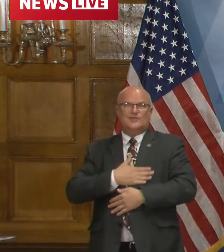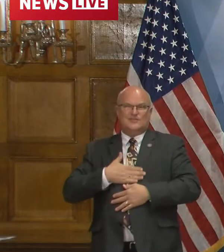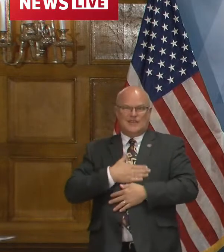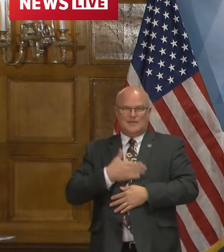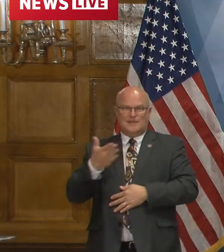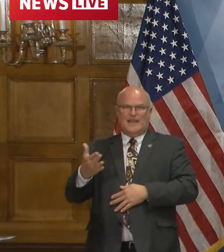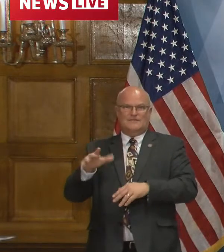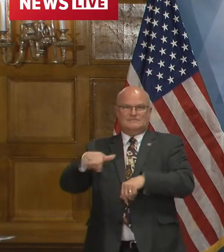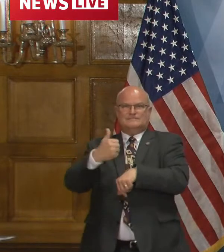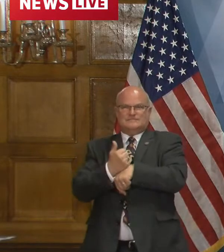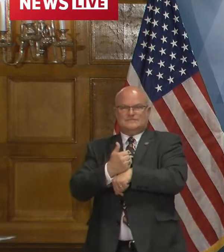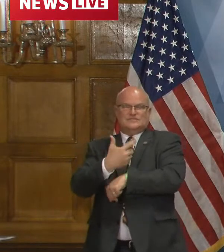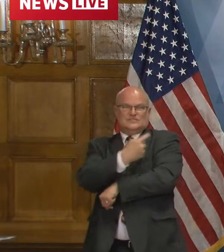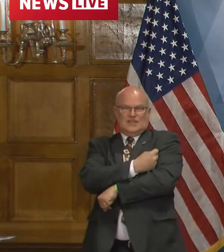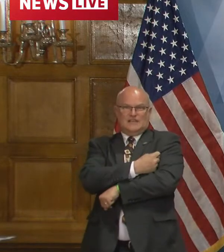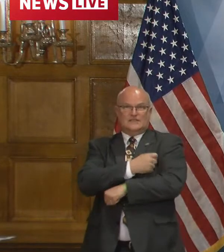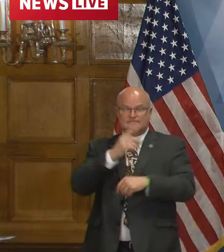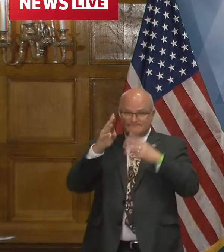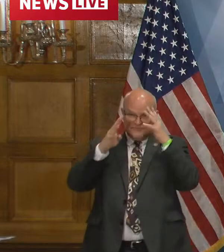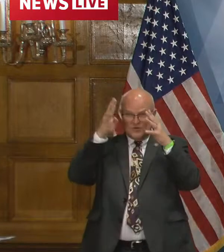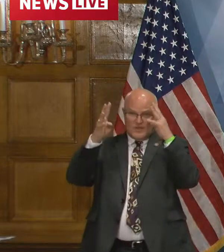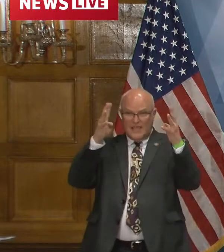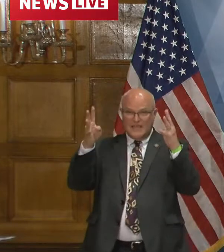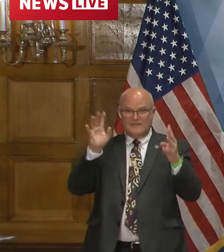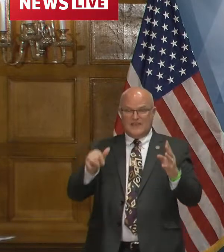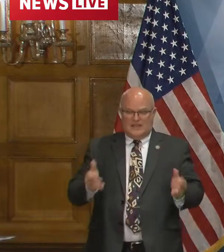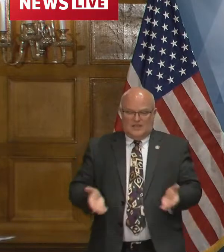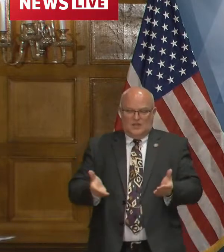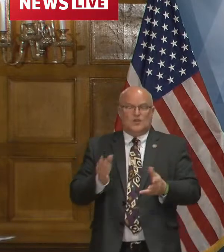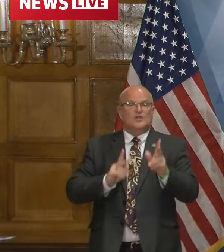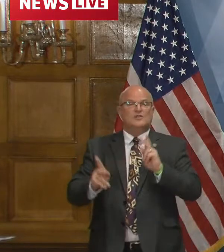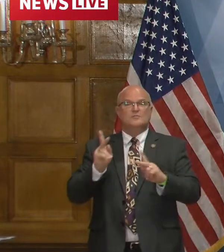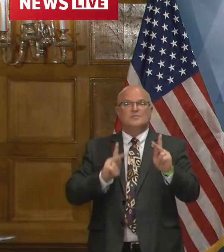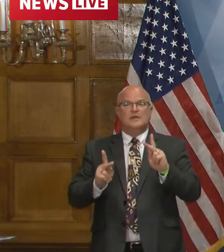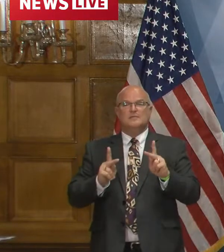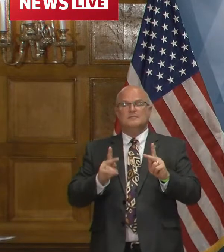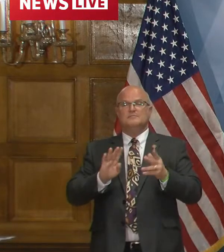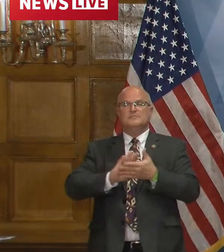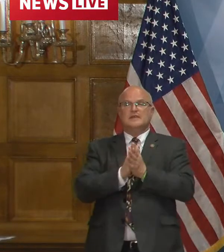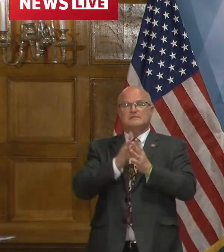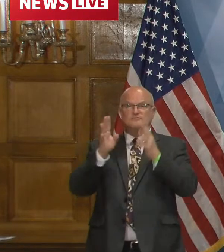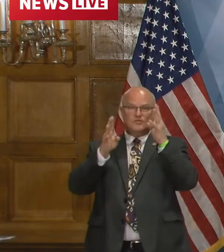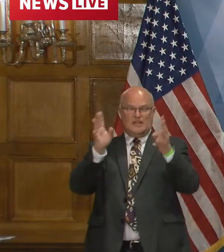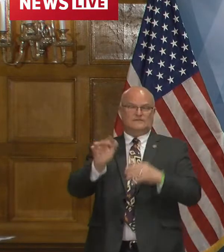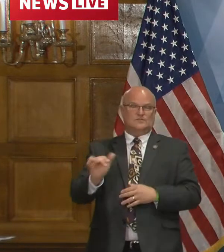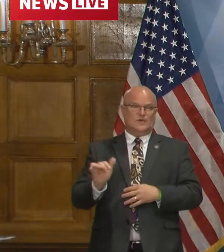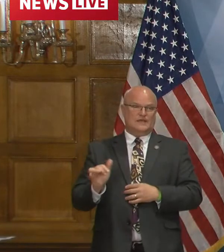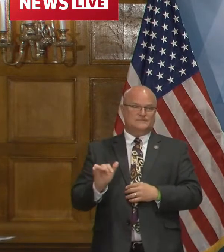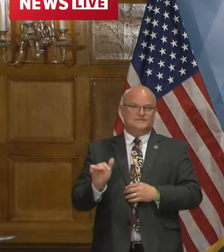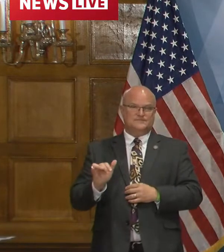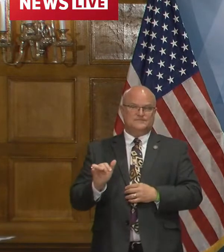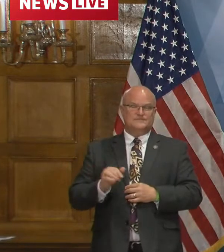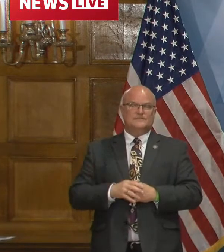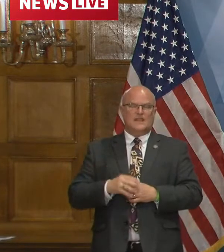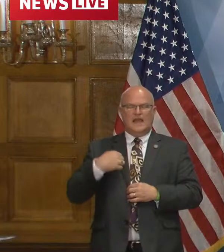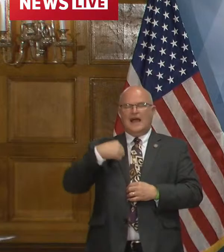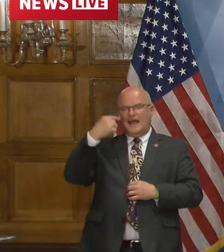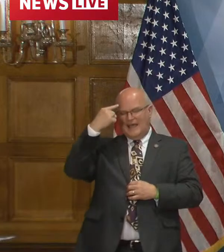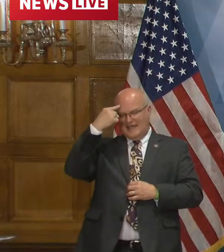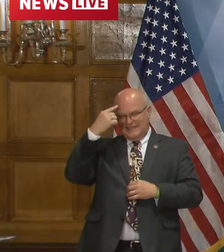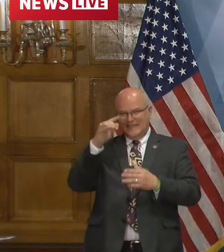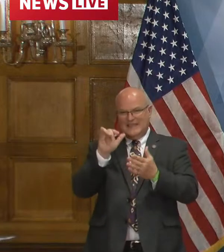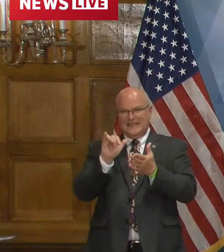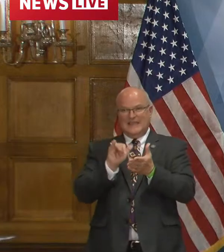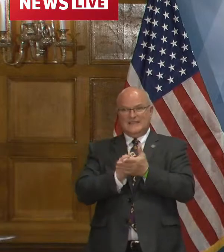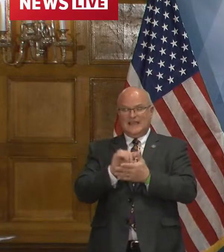entertainment. So we want to be creative in all of those, encourage our communities to be creative as well. I think that